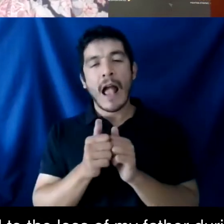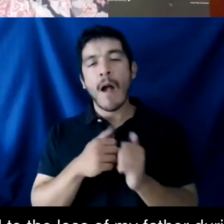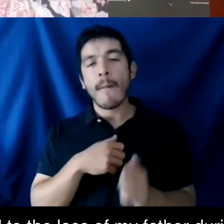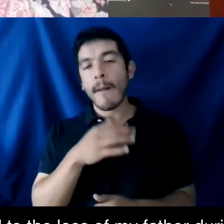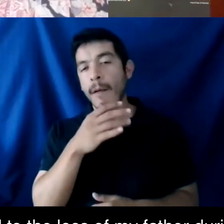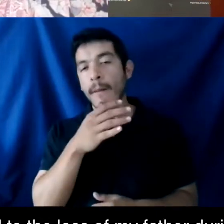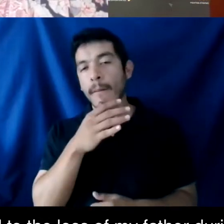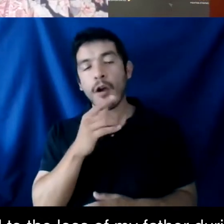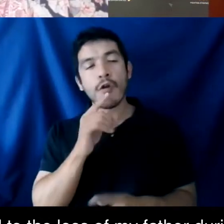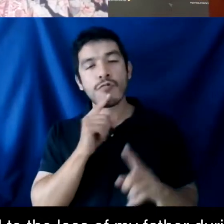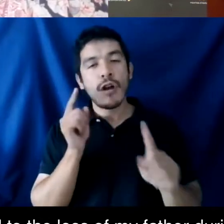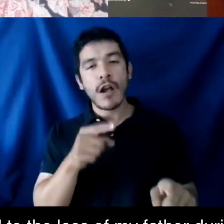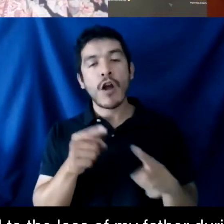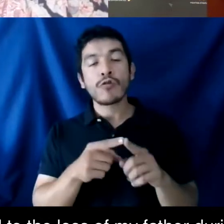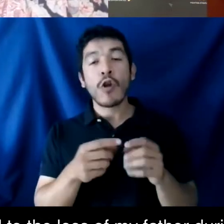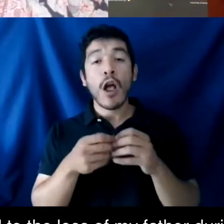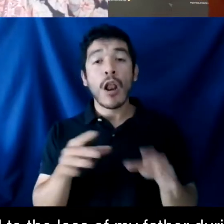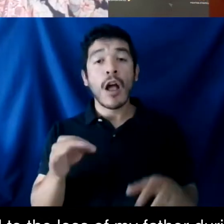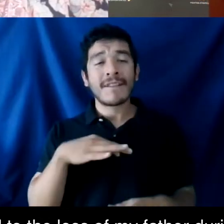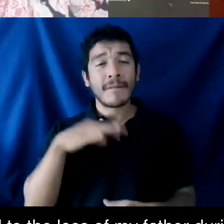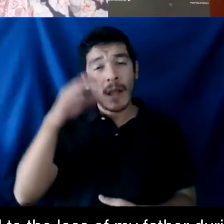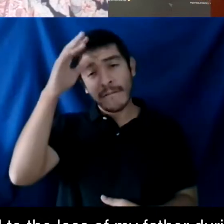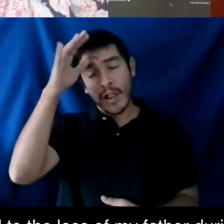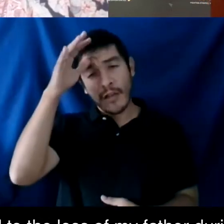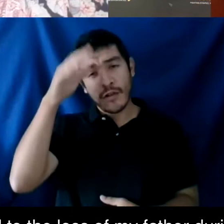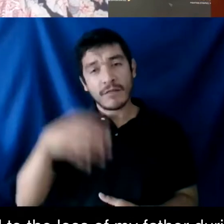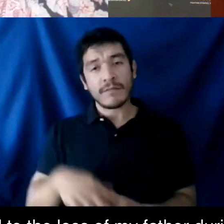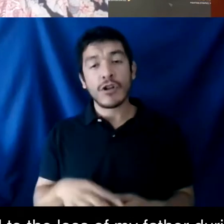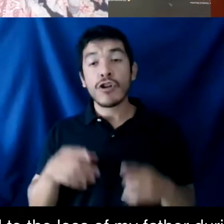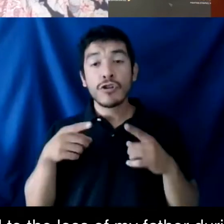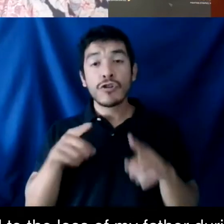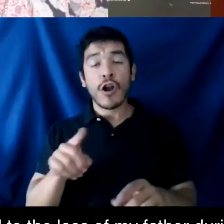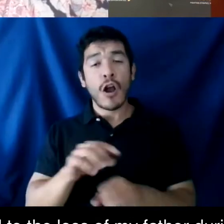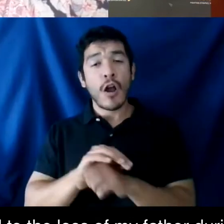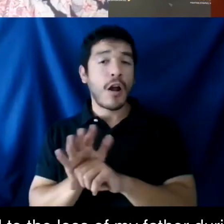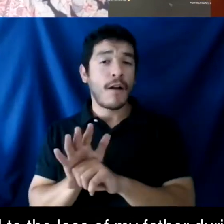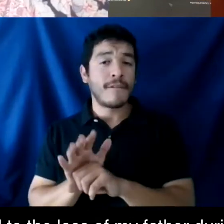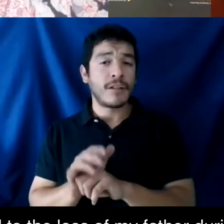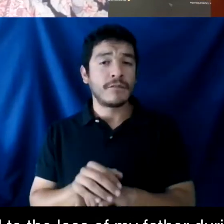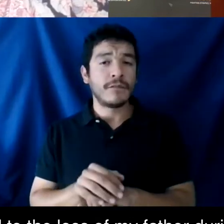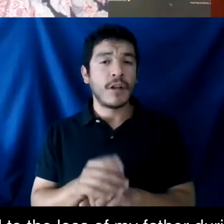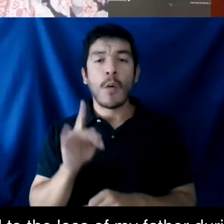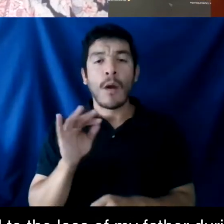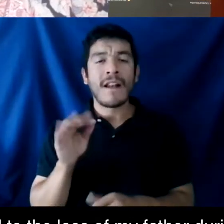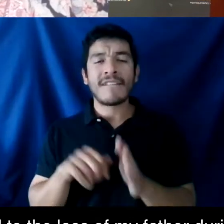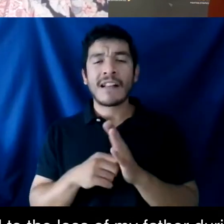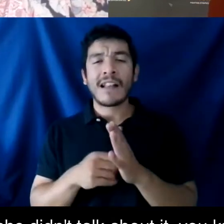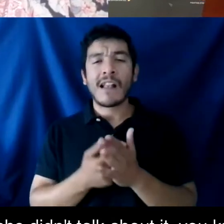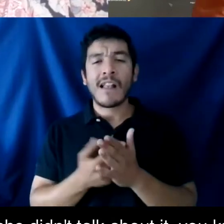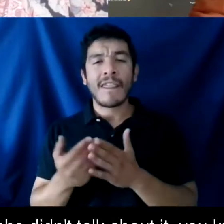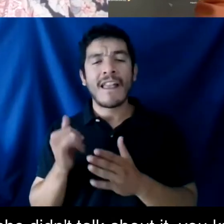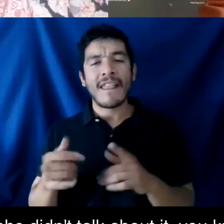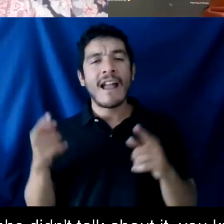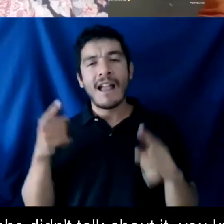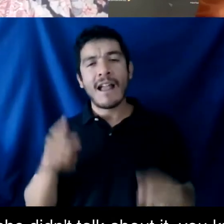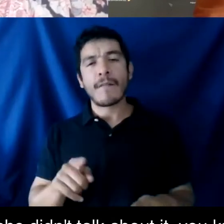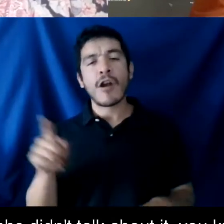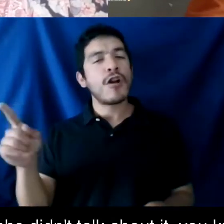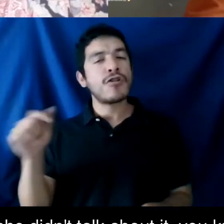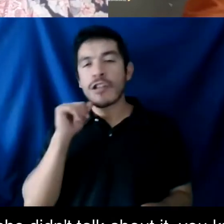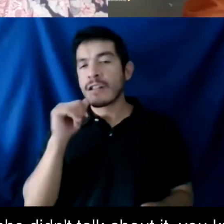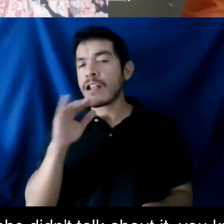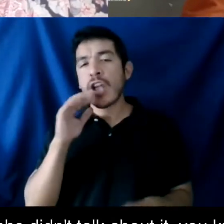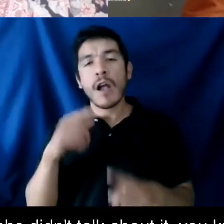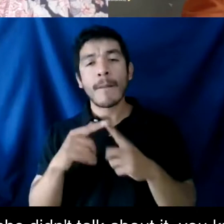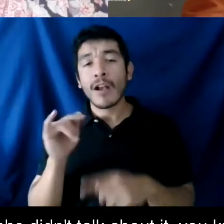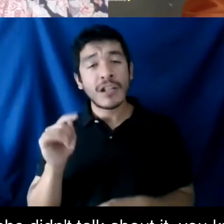mom reacted to the loss of my father during the pandemic. One of the key things that happened was that she didn't talk about